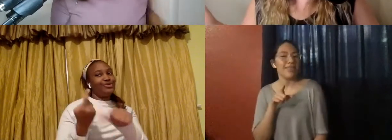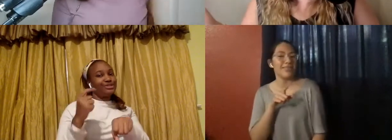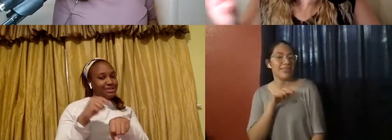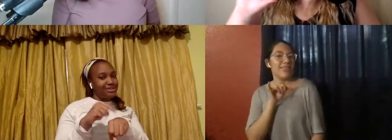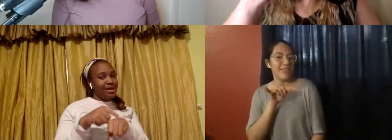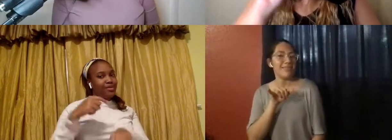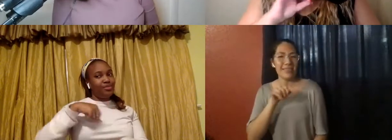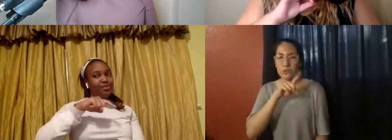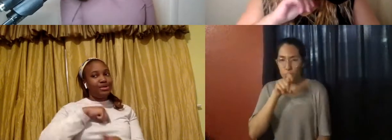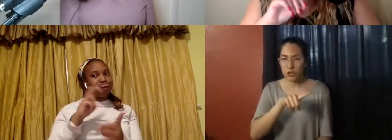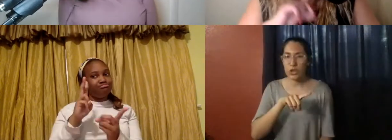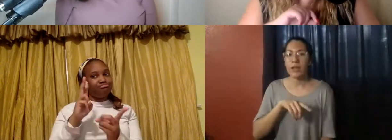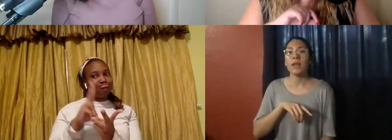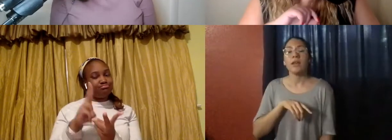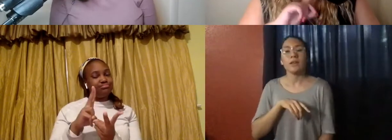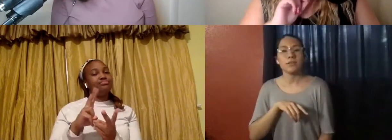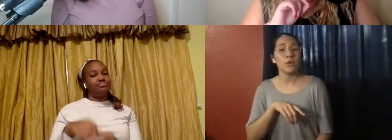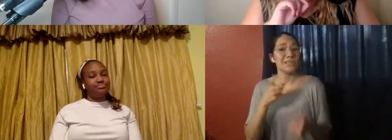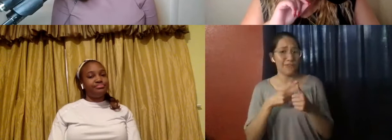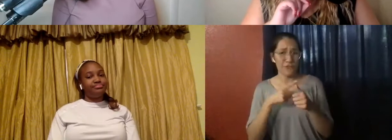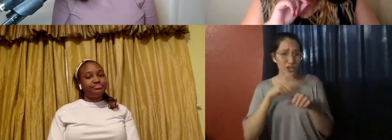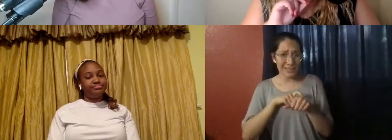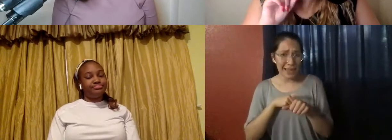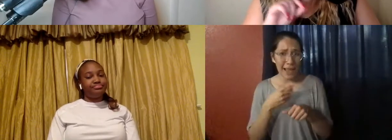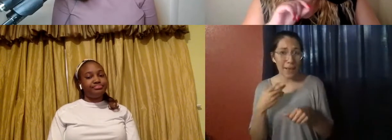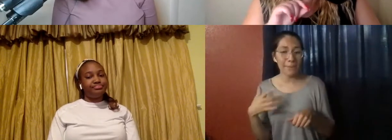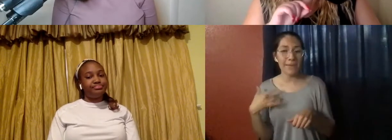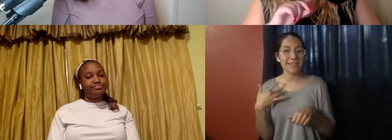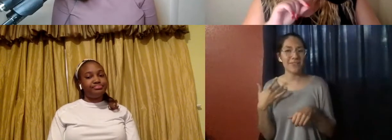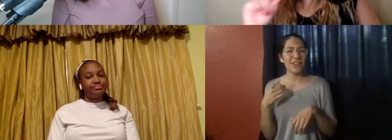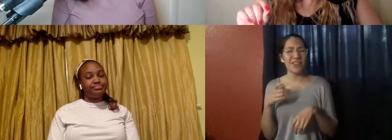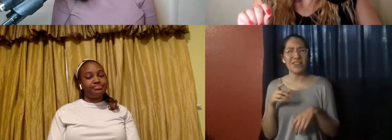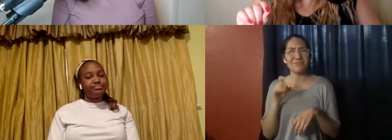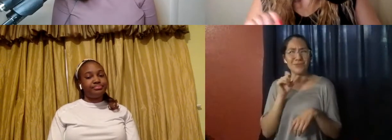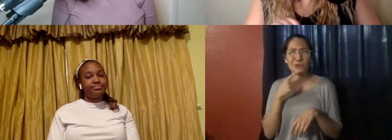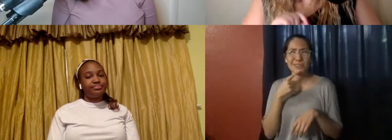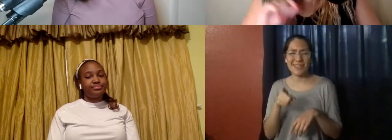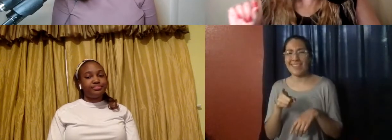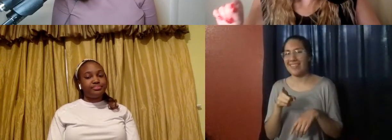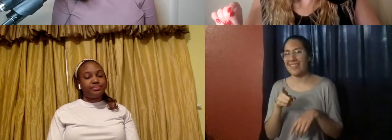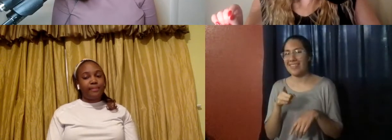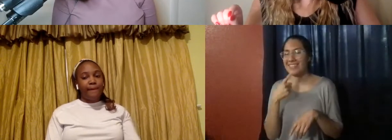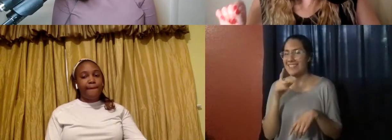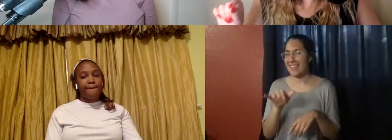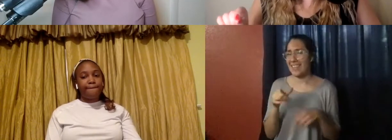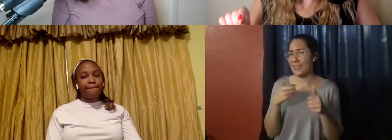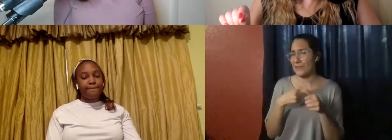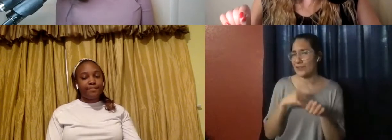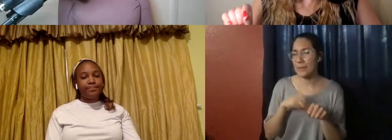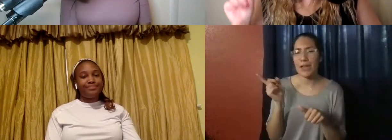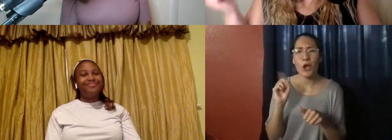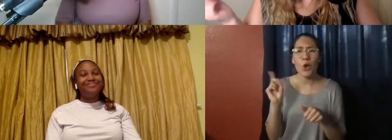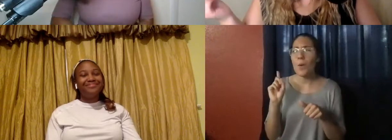the question was. Like, was it the first time? Because I feel like that's not something to bring up on the first time. Like you said, like, where's the gratitude? You know?